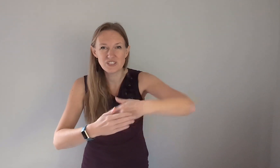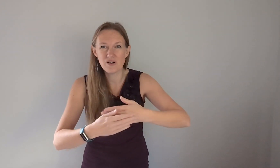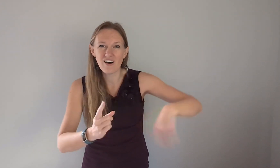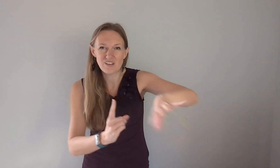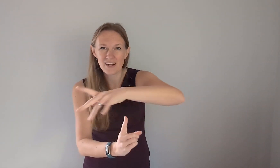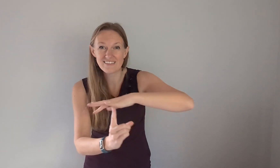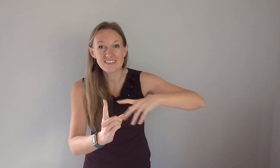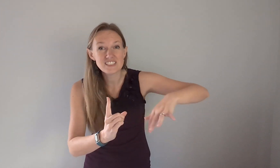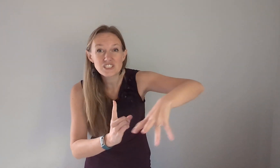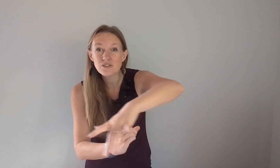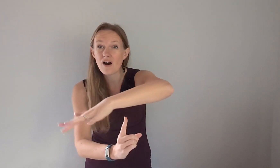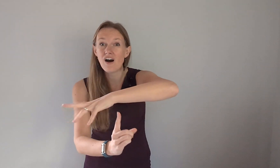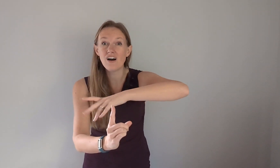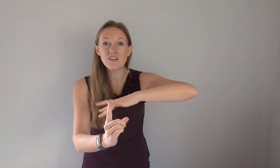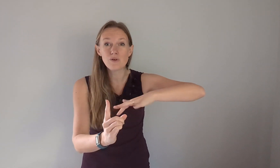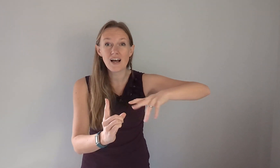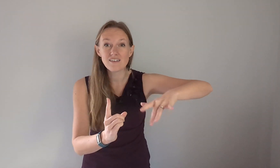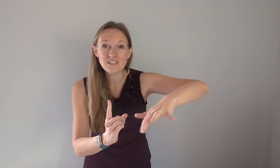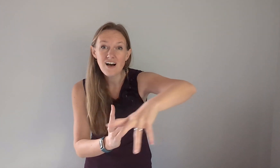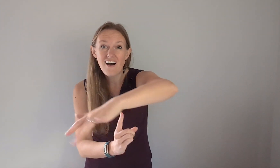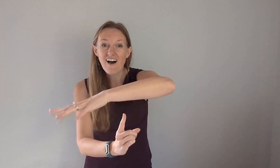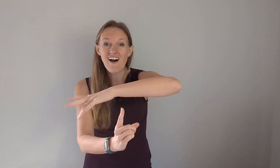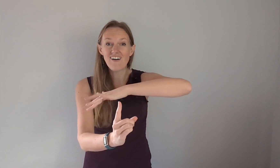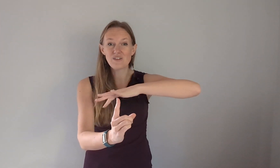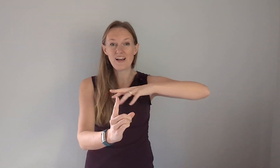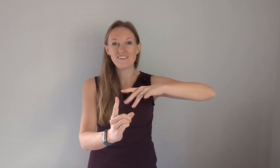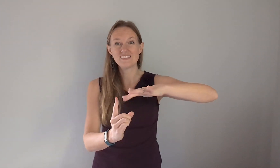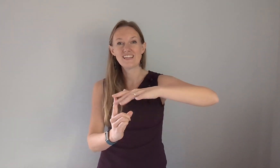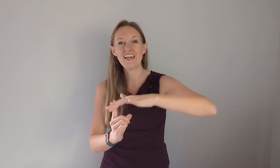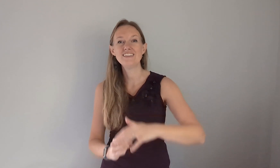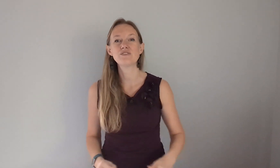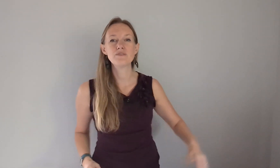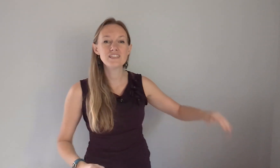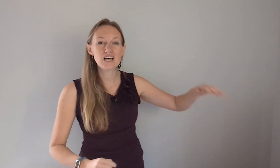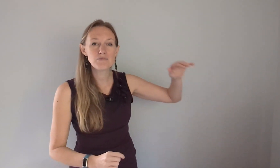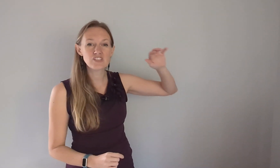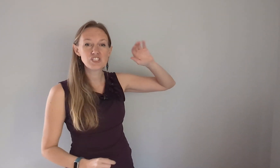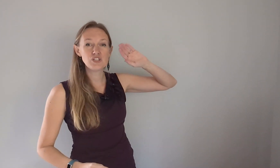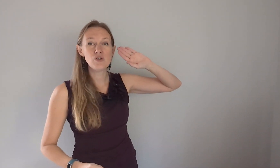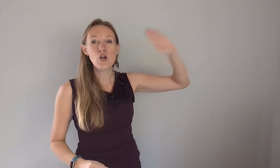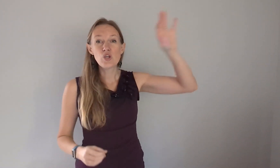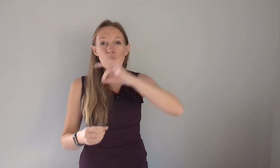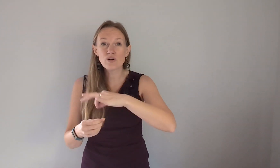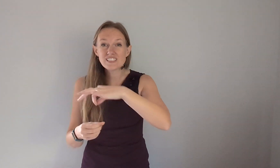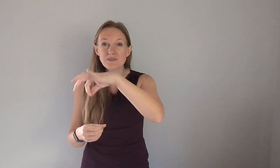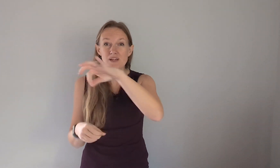do all around. I would just do all around, all around. Okay, so from the top of verse 2, your